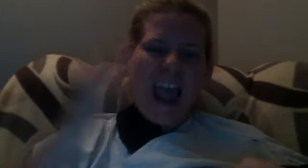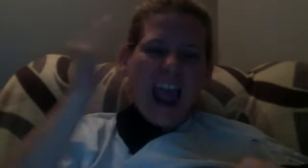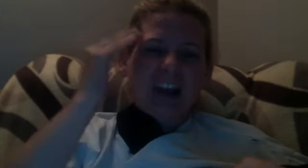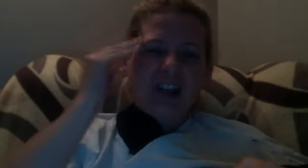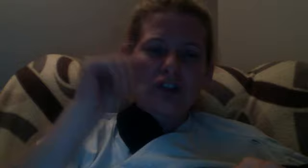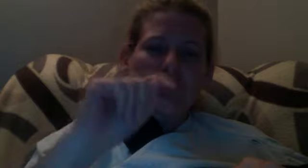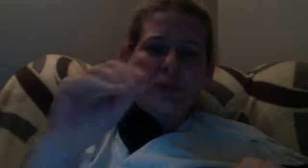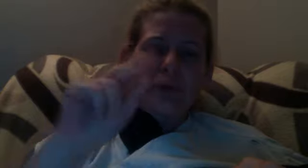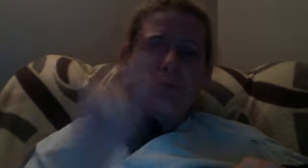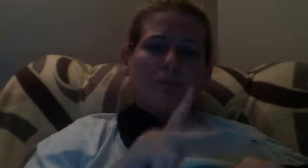Hang on, you ran over my foot. That